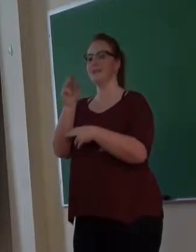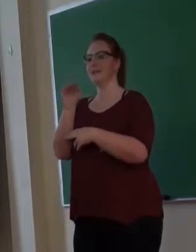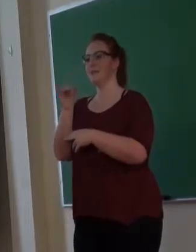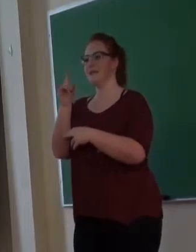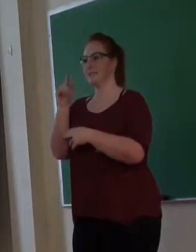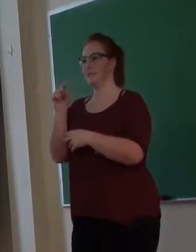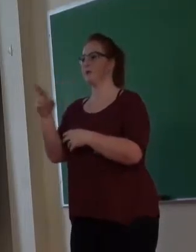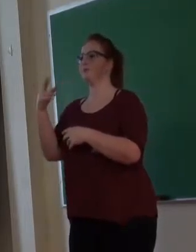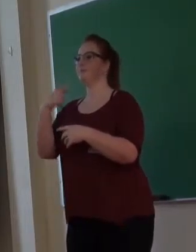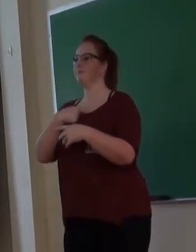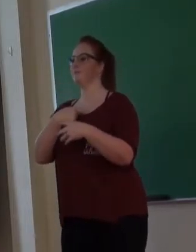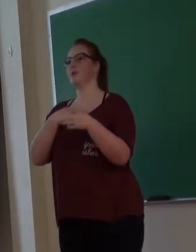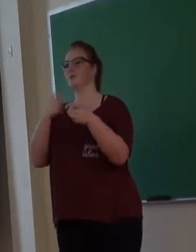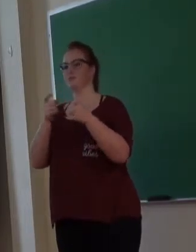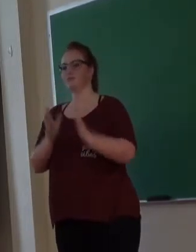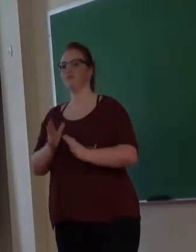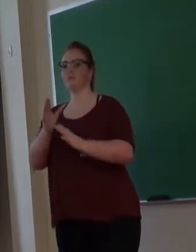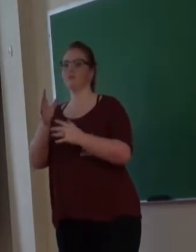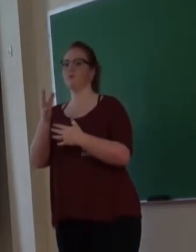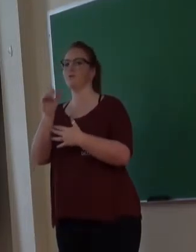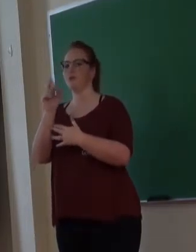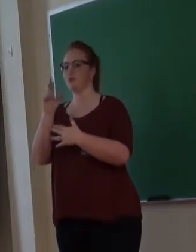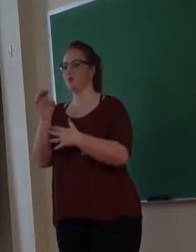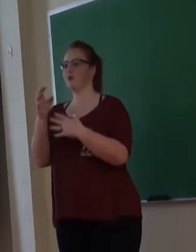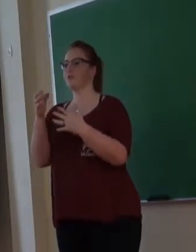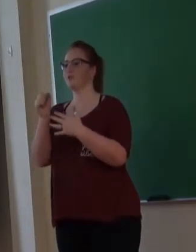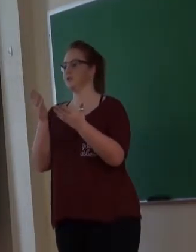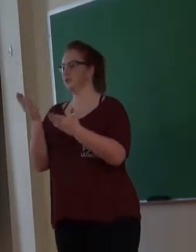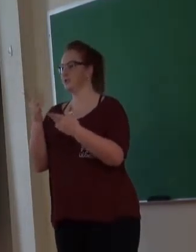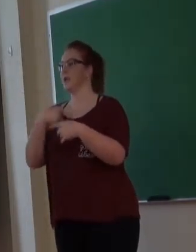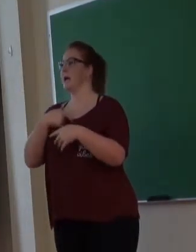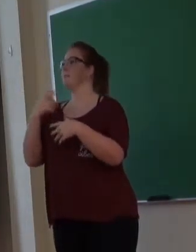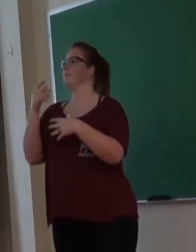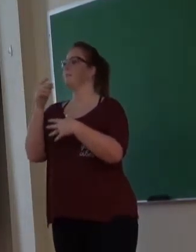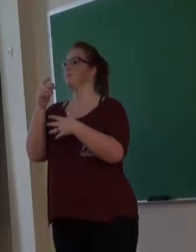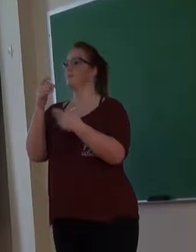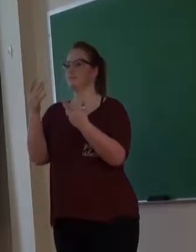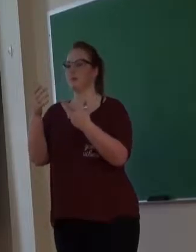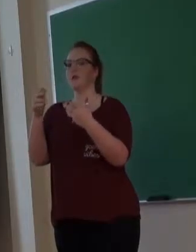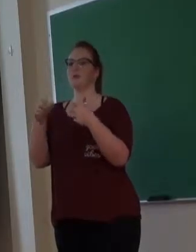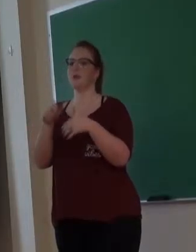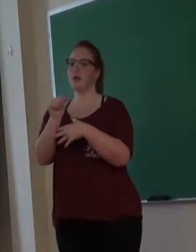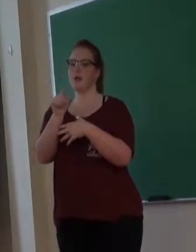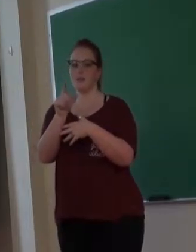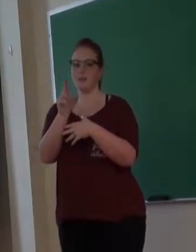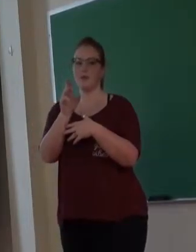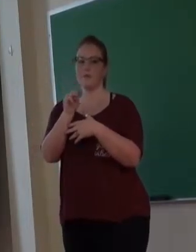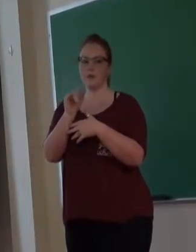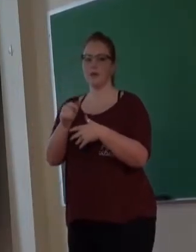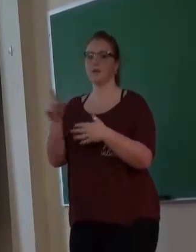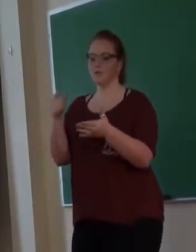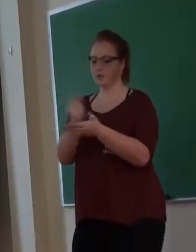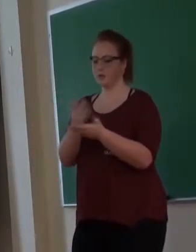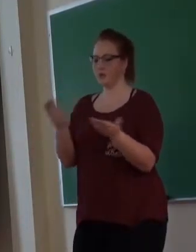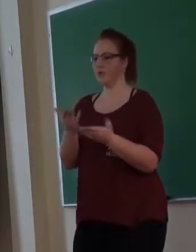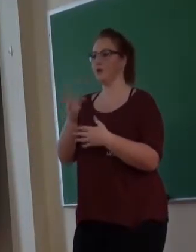of Career Services here. I am also an alum. I have both my undergraduate and my graduate degree from William Woods.